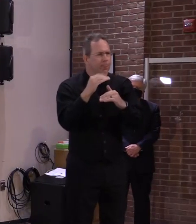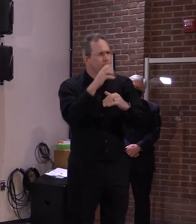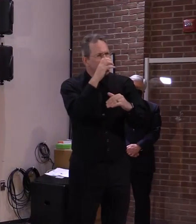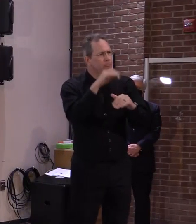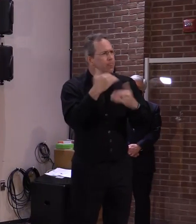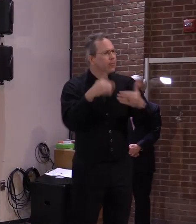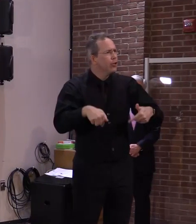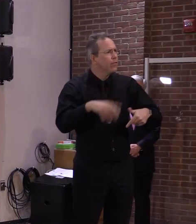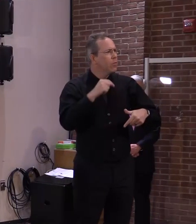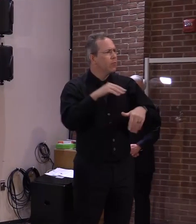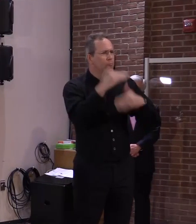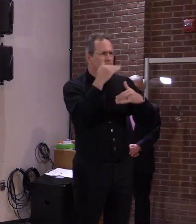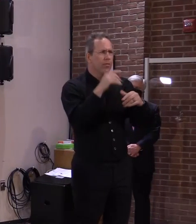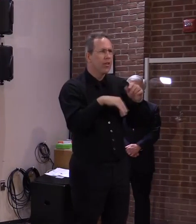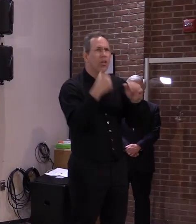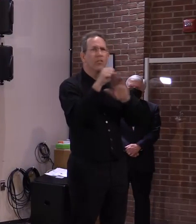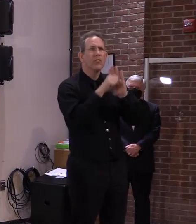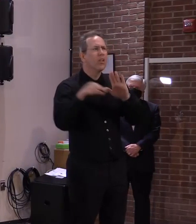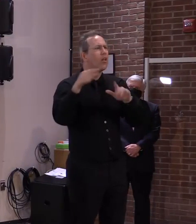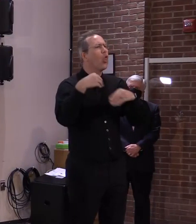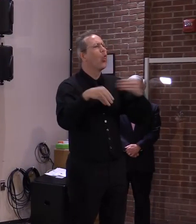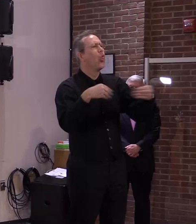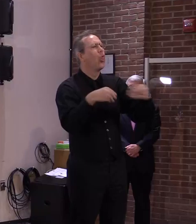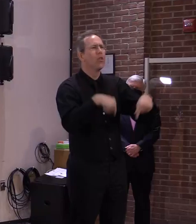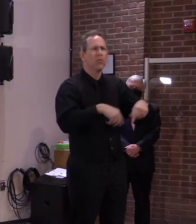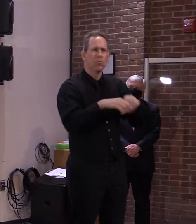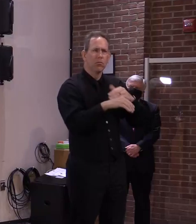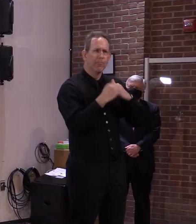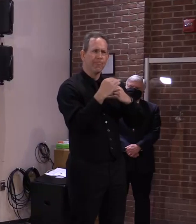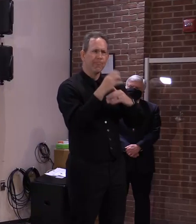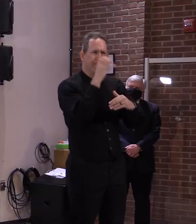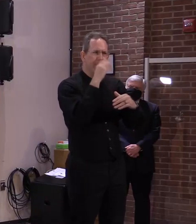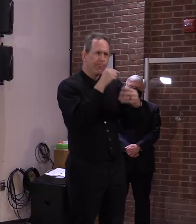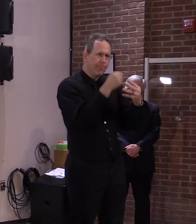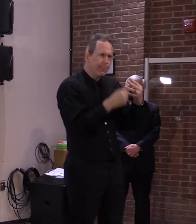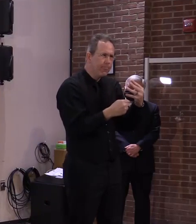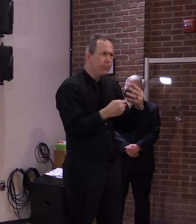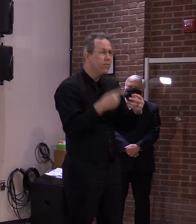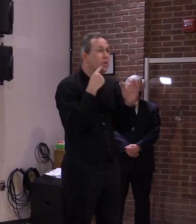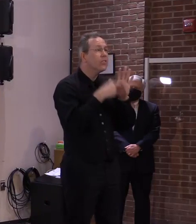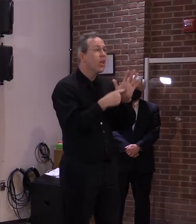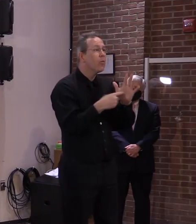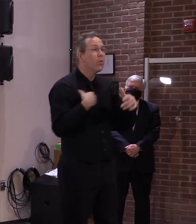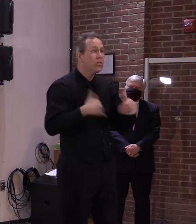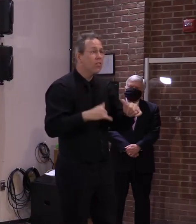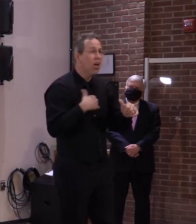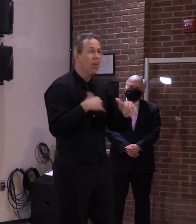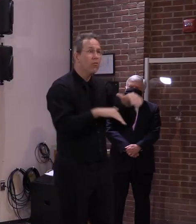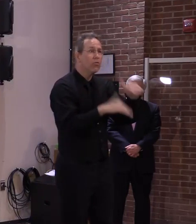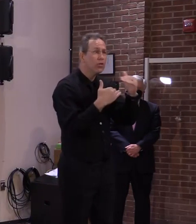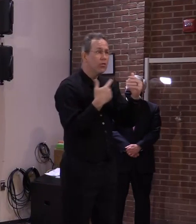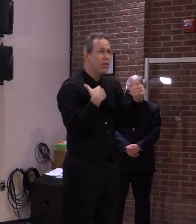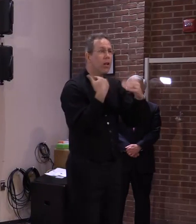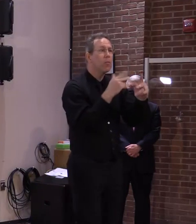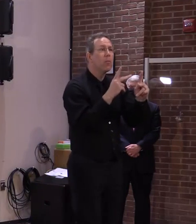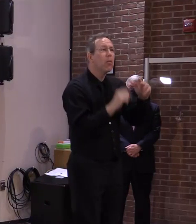Northeast and in the country. For instance, we still have limits on gatherings, like keeping it to